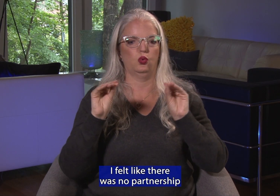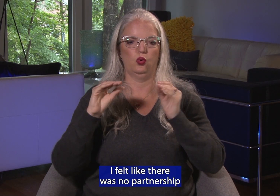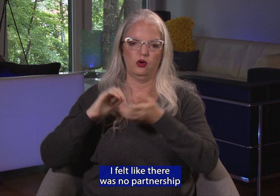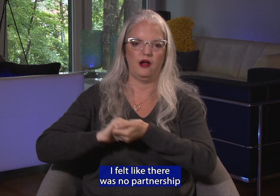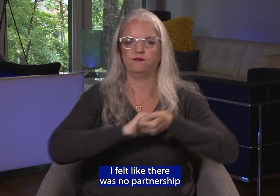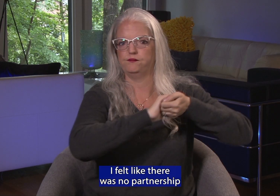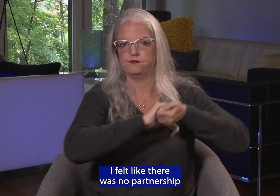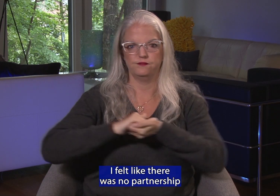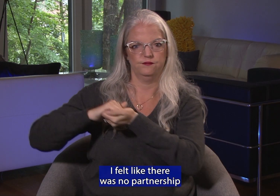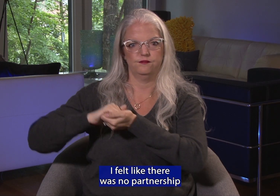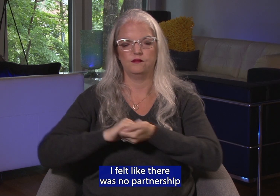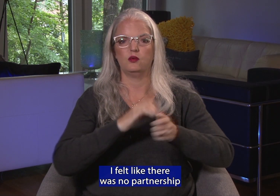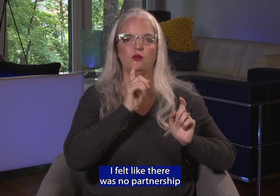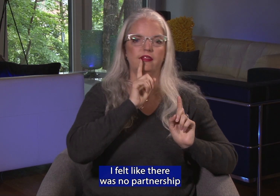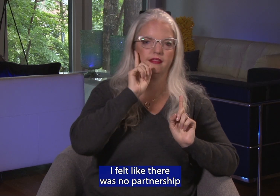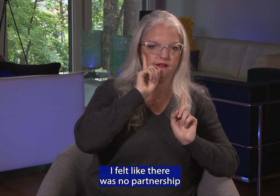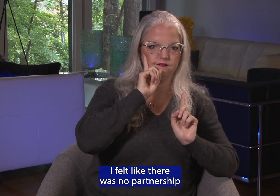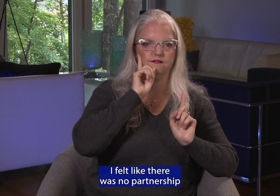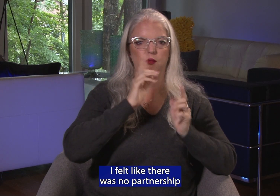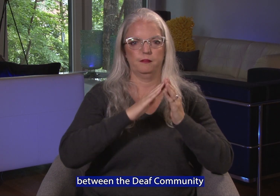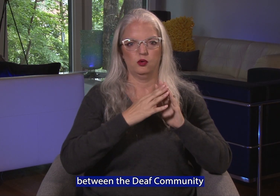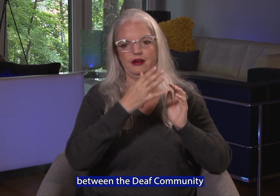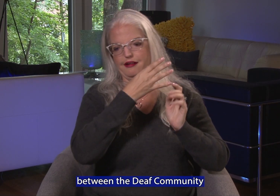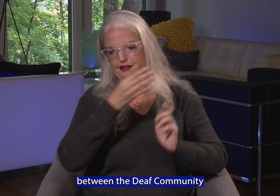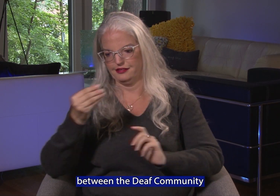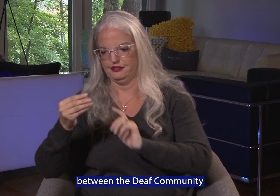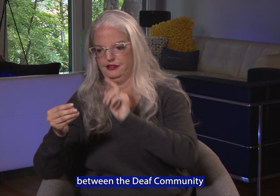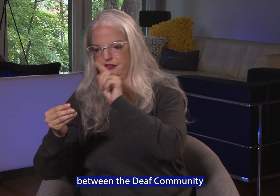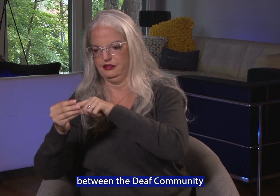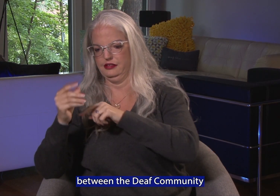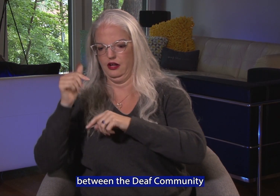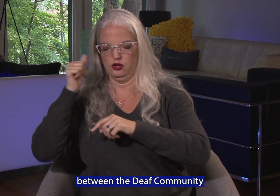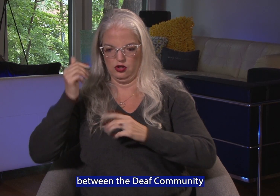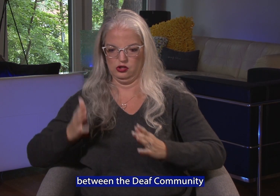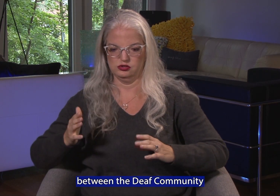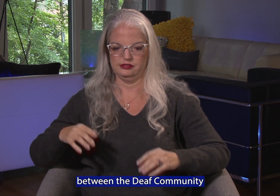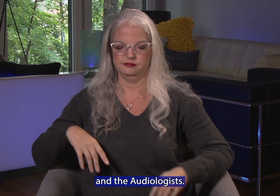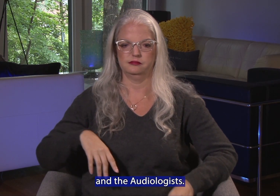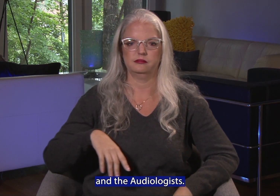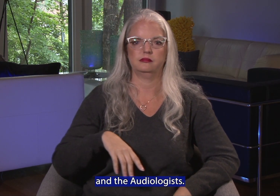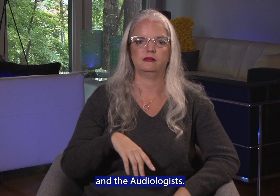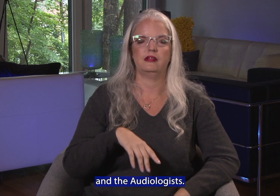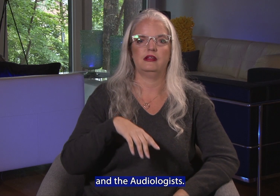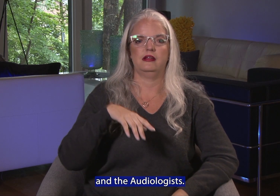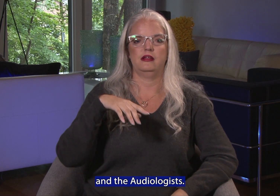I felt like there was no partnership between the deaf community and the audiologists.